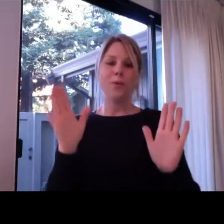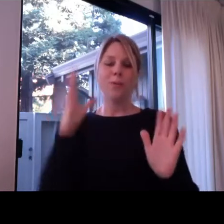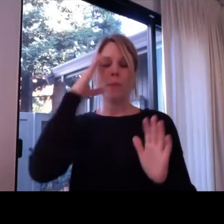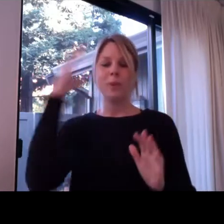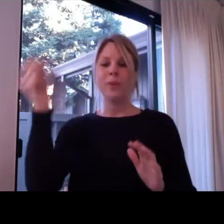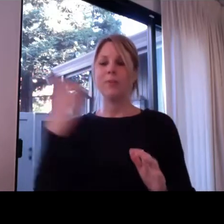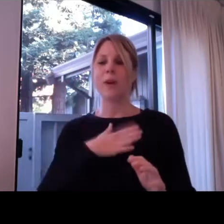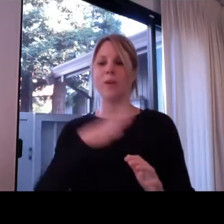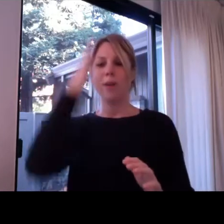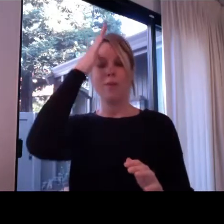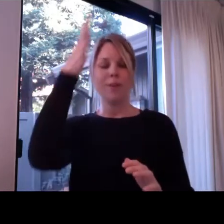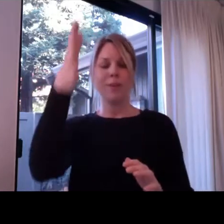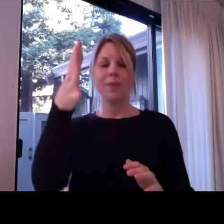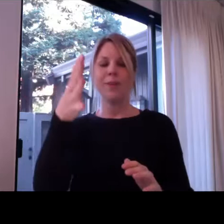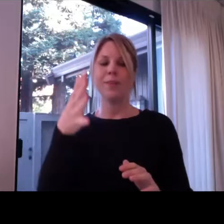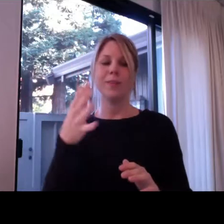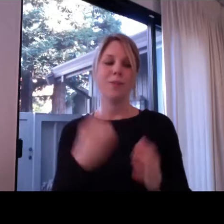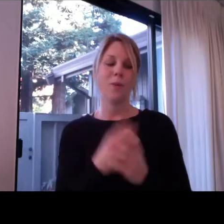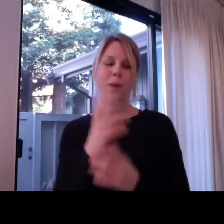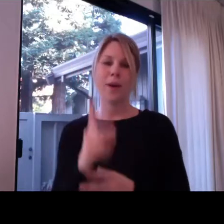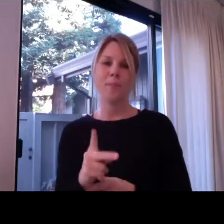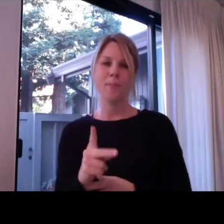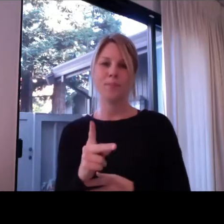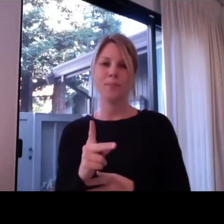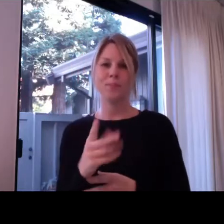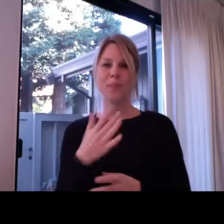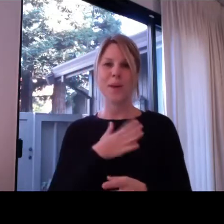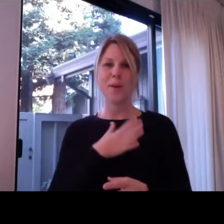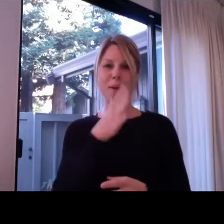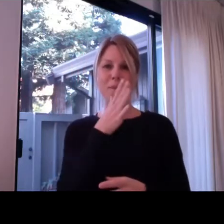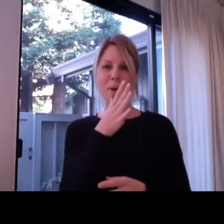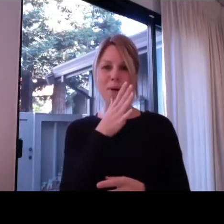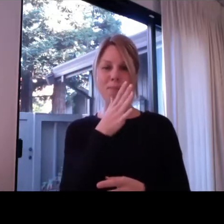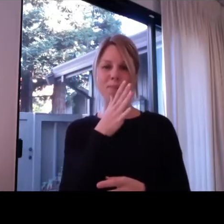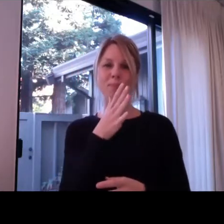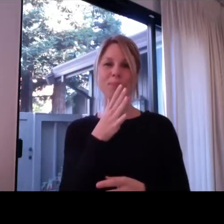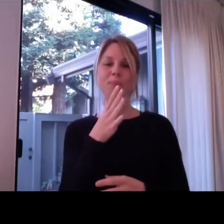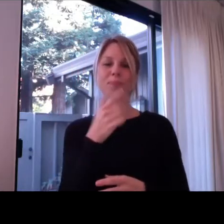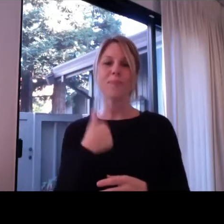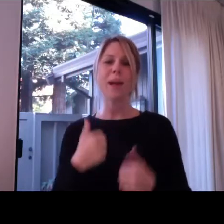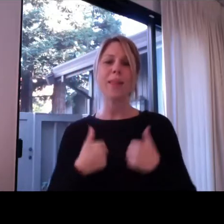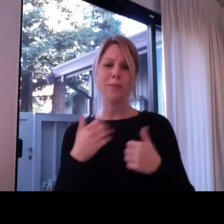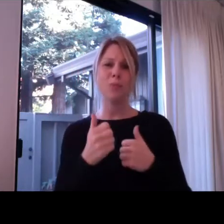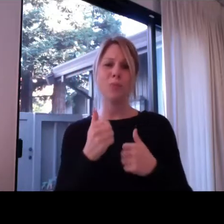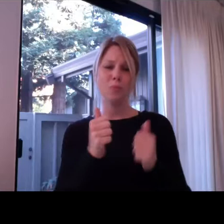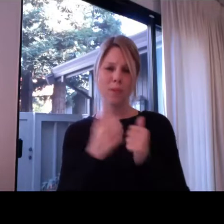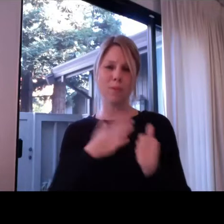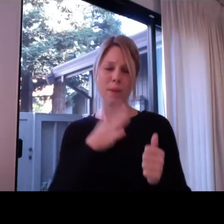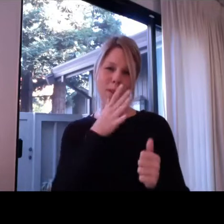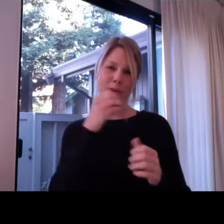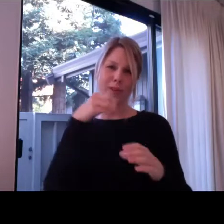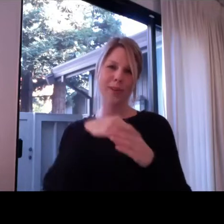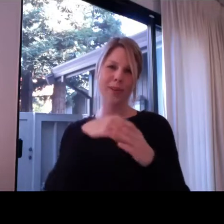wonderful memories of my grandfather growing up. My mom, I lived with